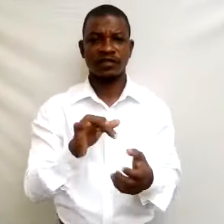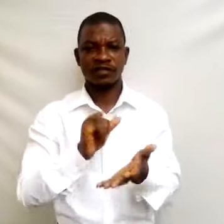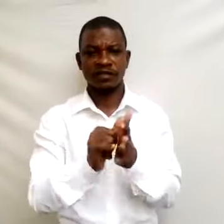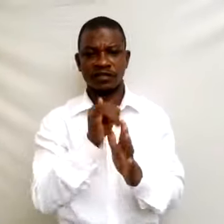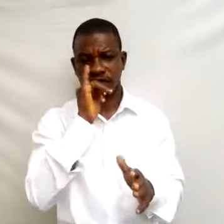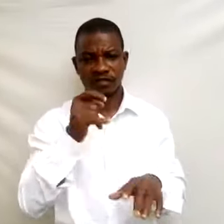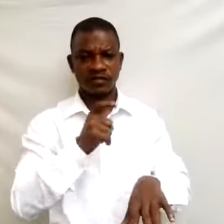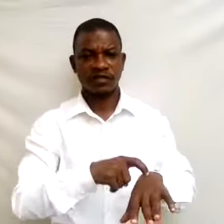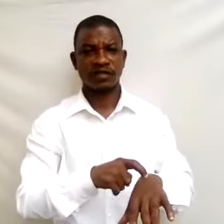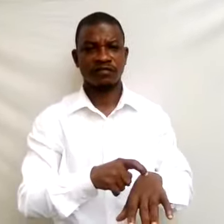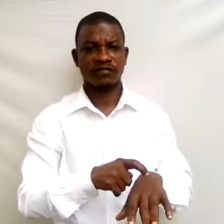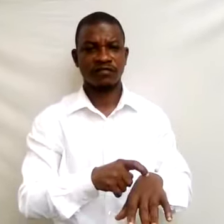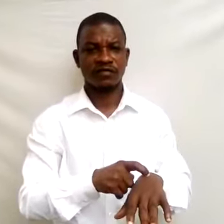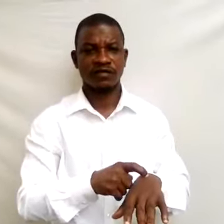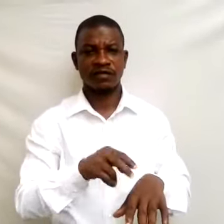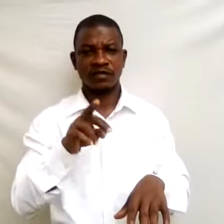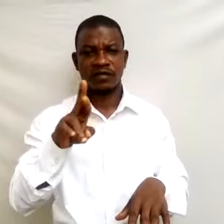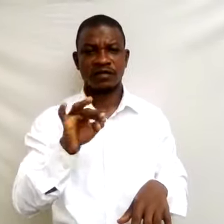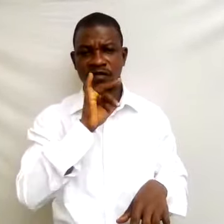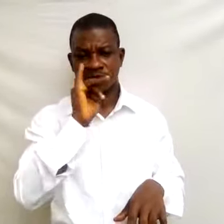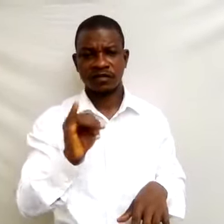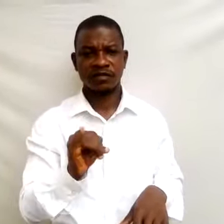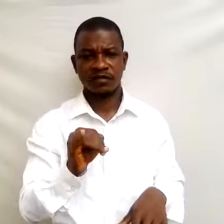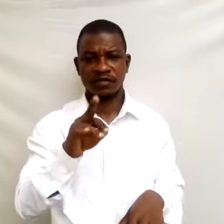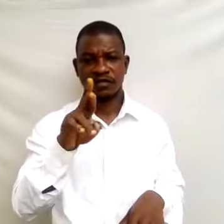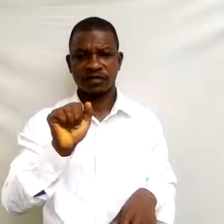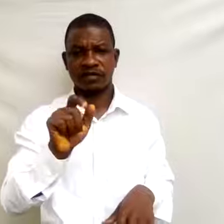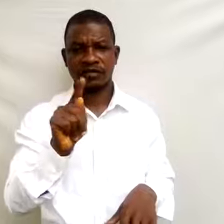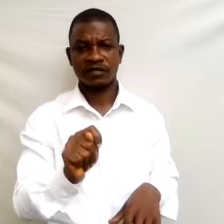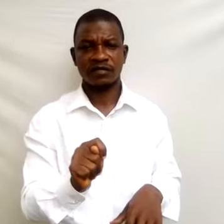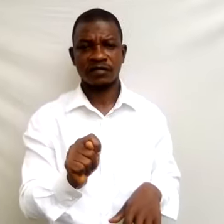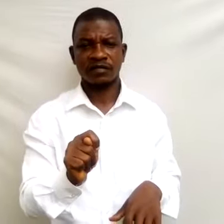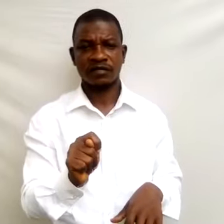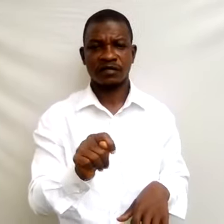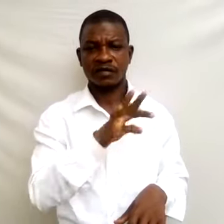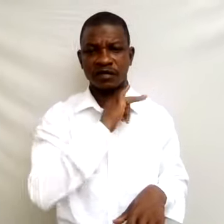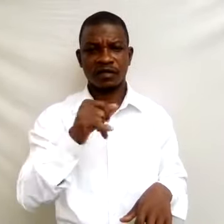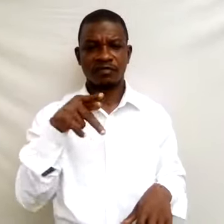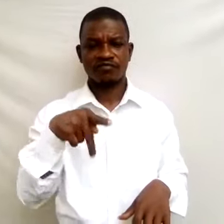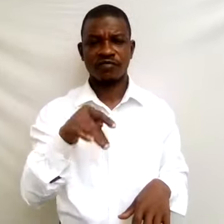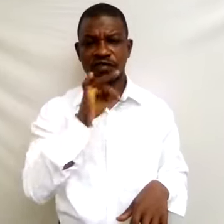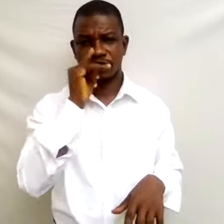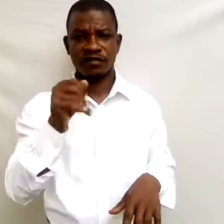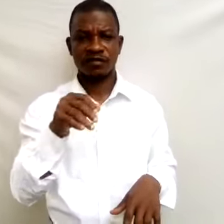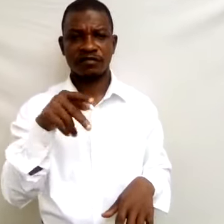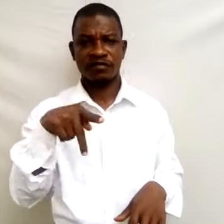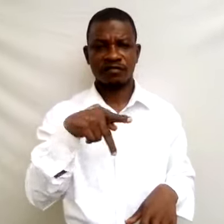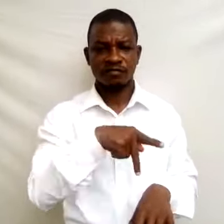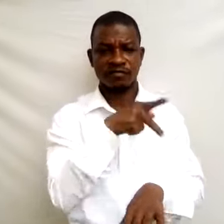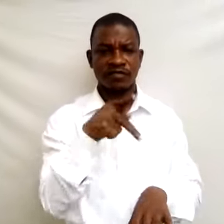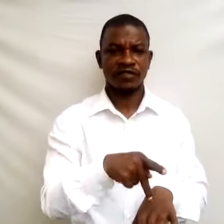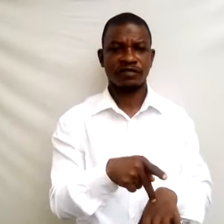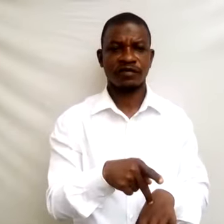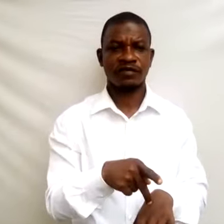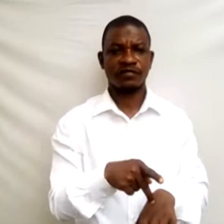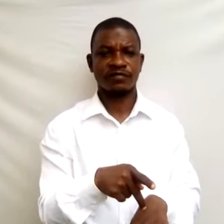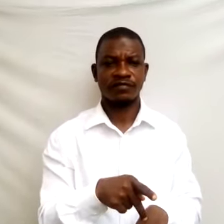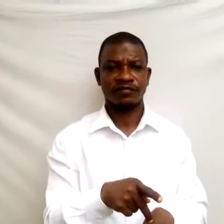time, R is rates, and P is principal. Example